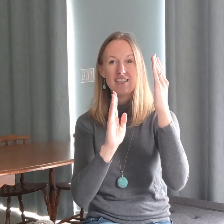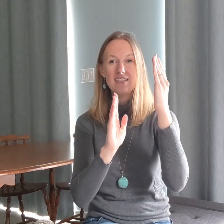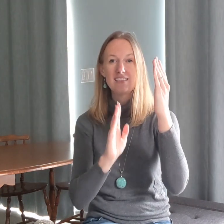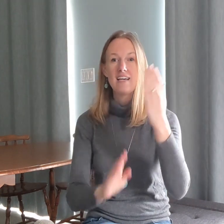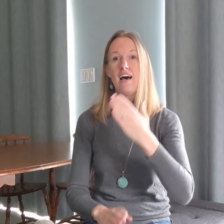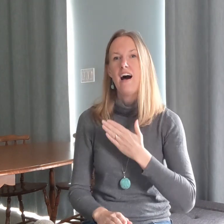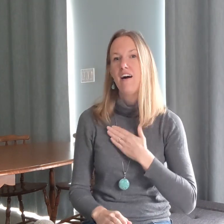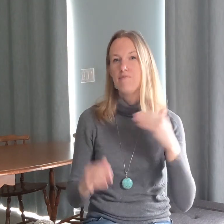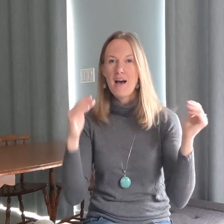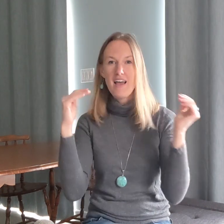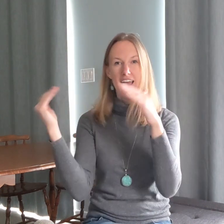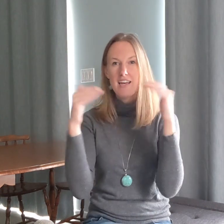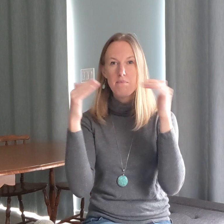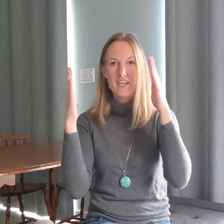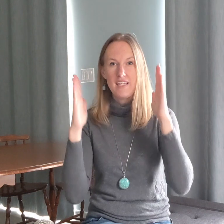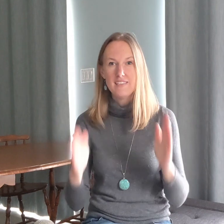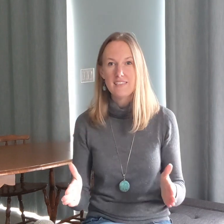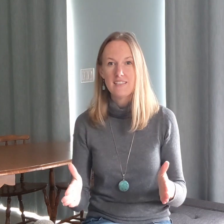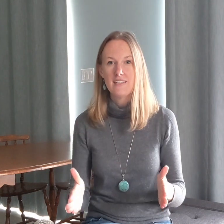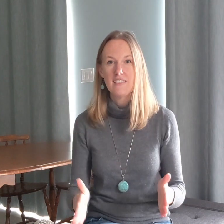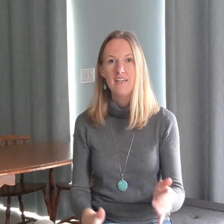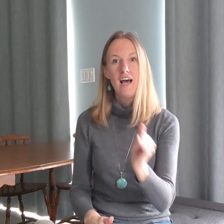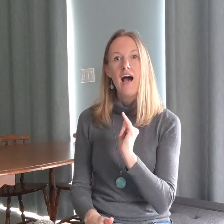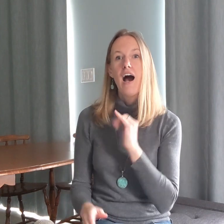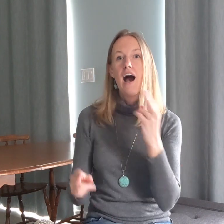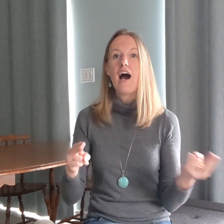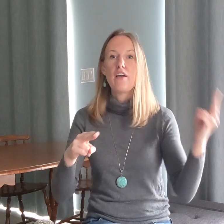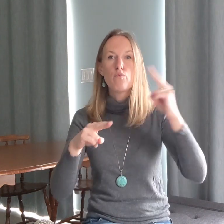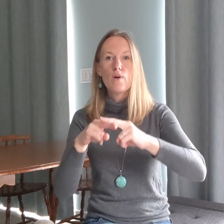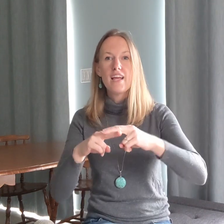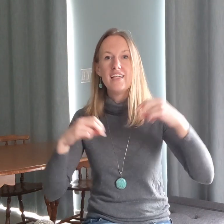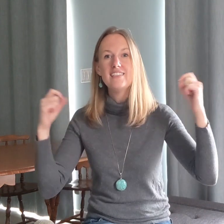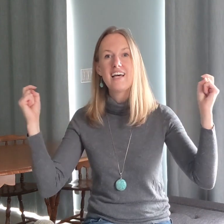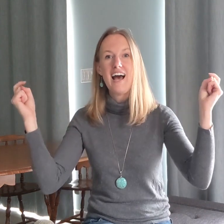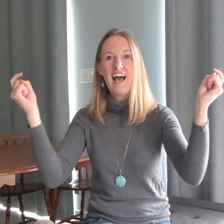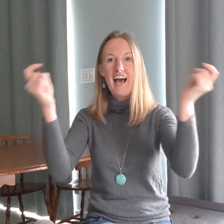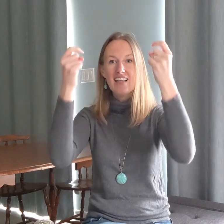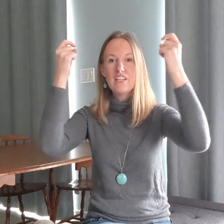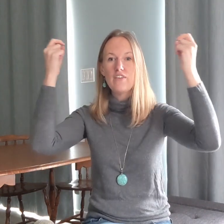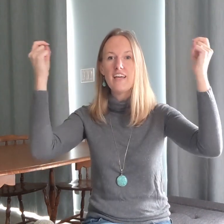of my enemies. I raise a hallelujah